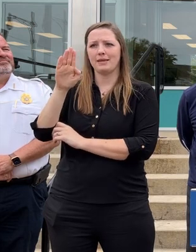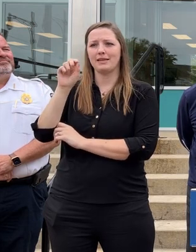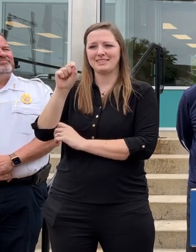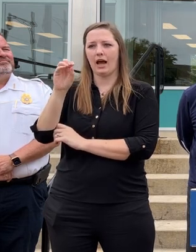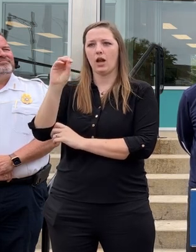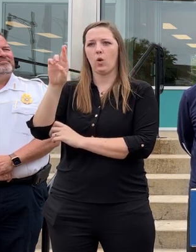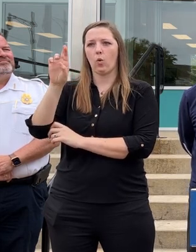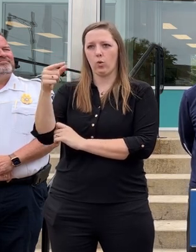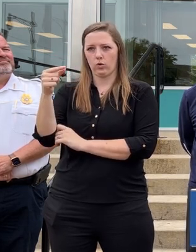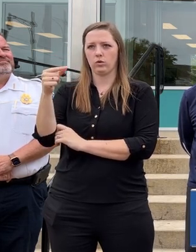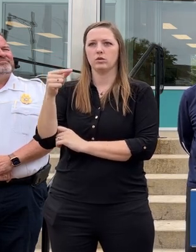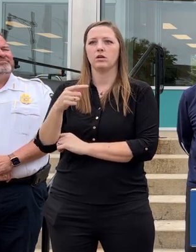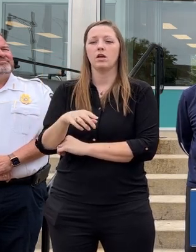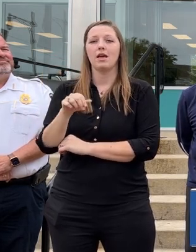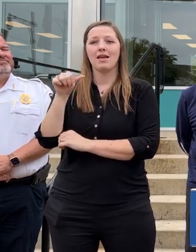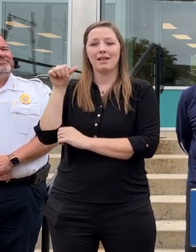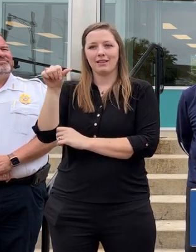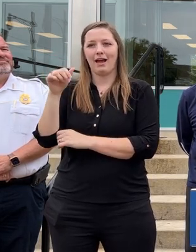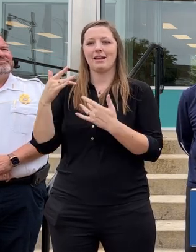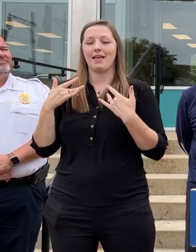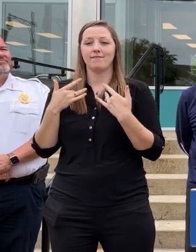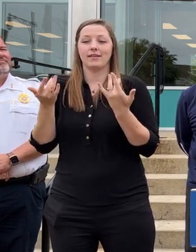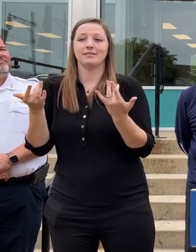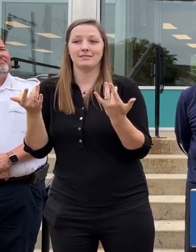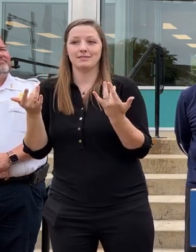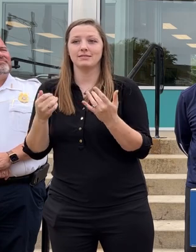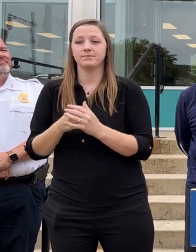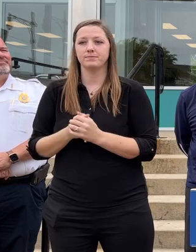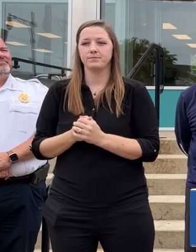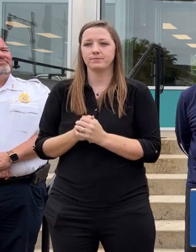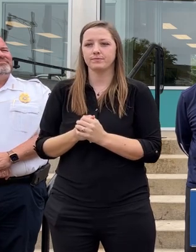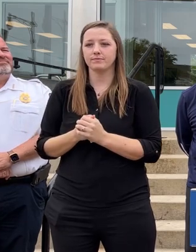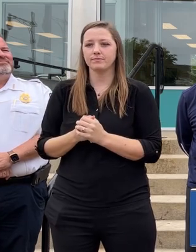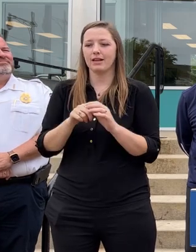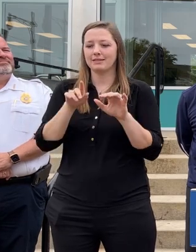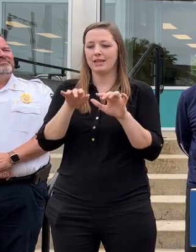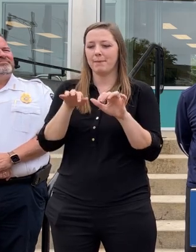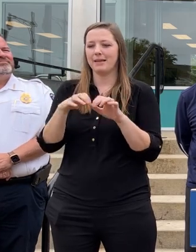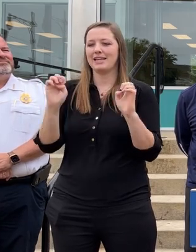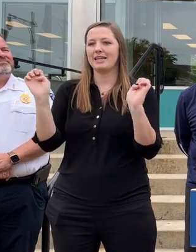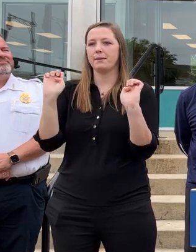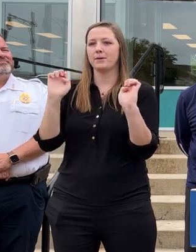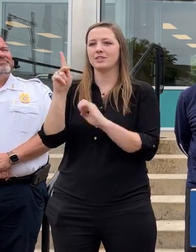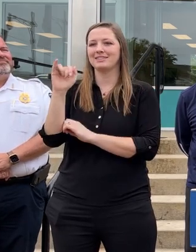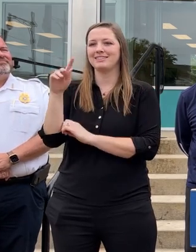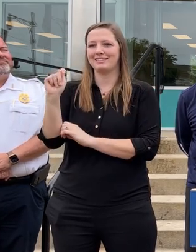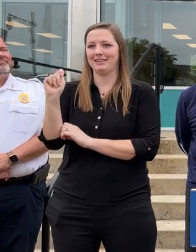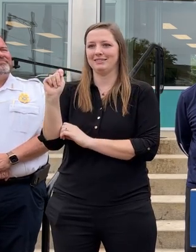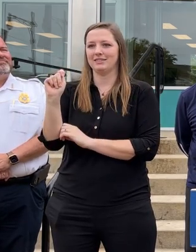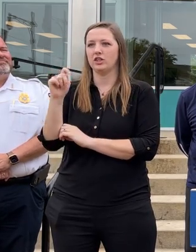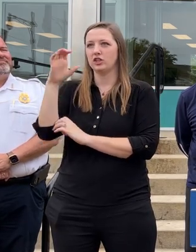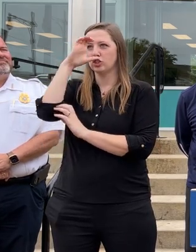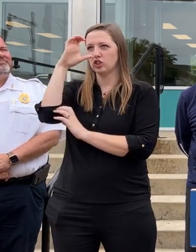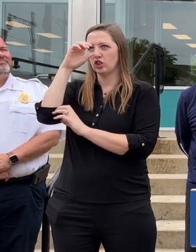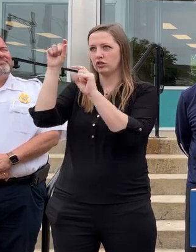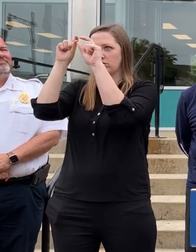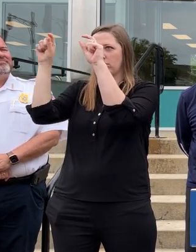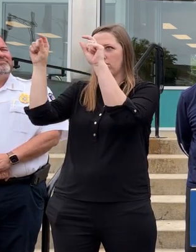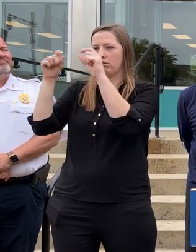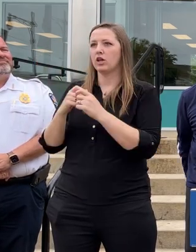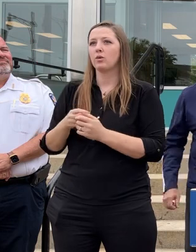www.buffalolib.org, you can click on events and type in emergency kit. And you will get a list of all